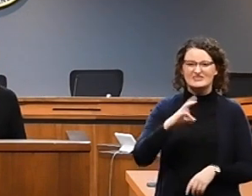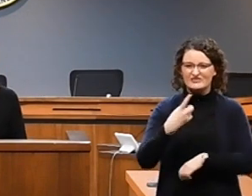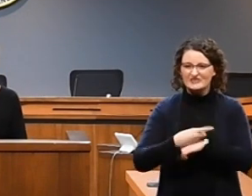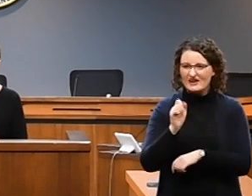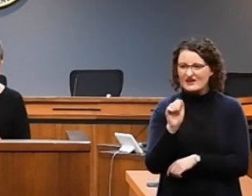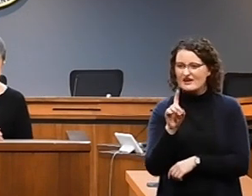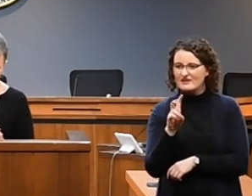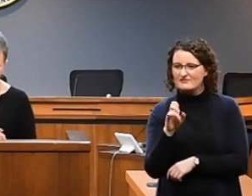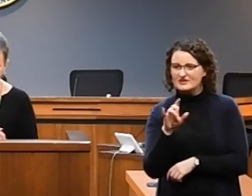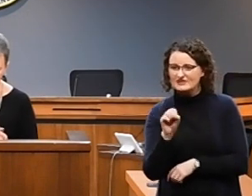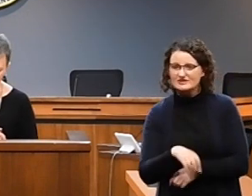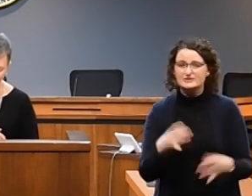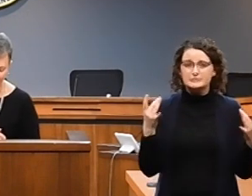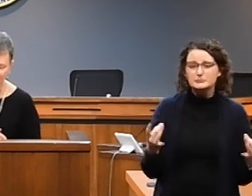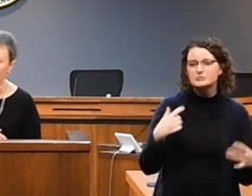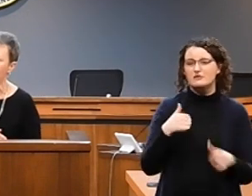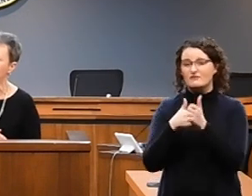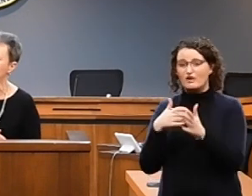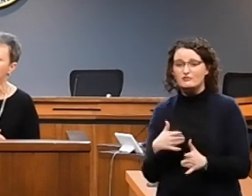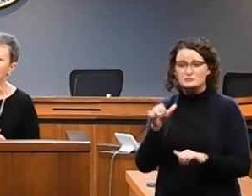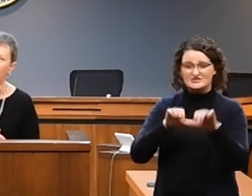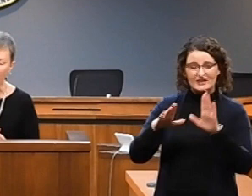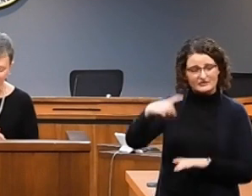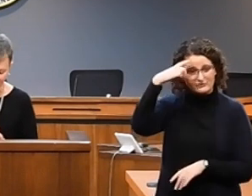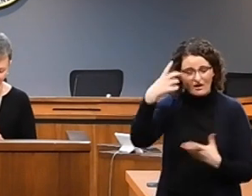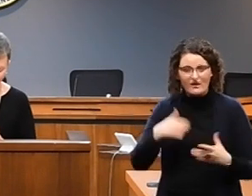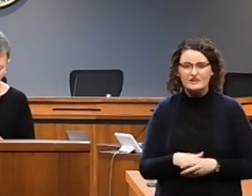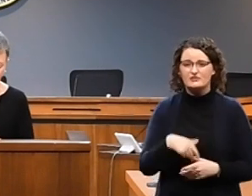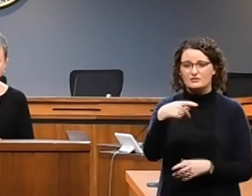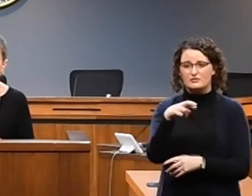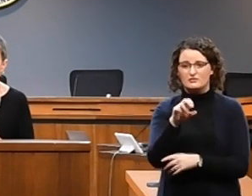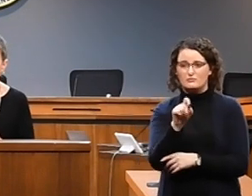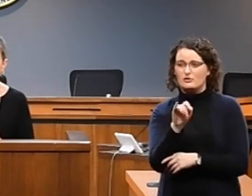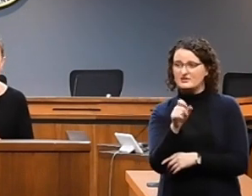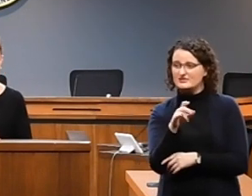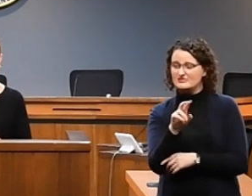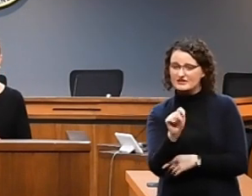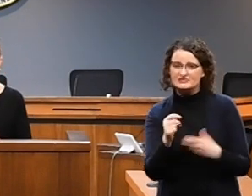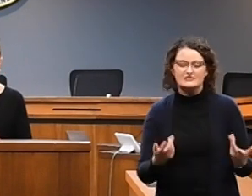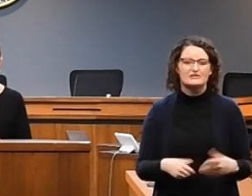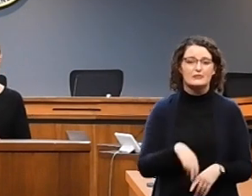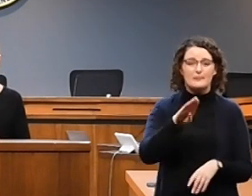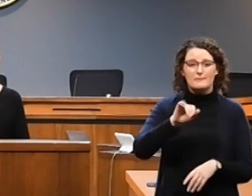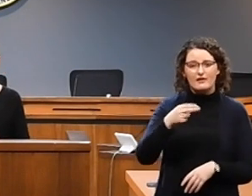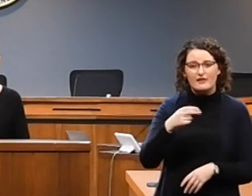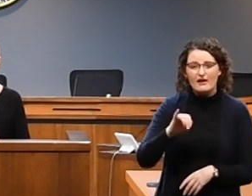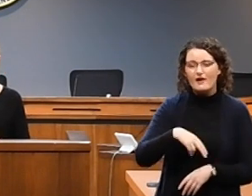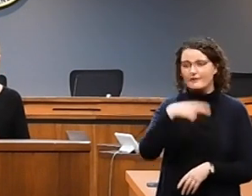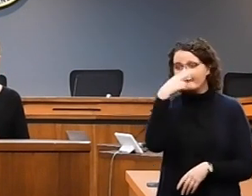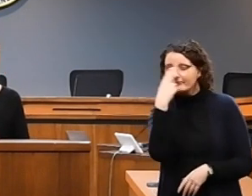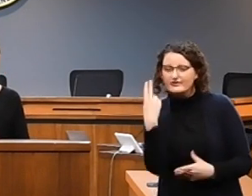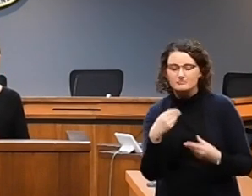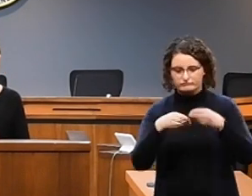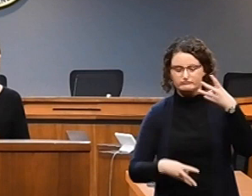Adventist, Hindu, followers of science of mind, Protestant, Unitarian Universalist, Baha'i, Catholic,